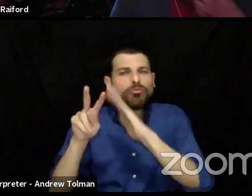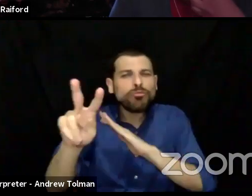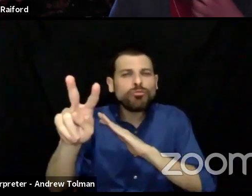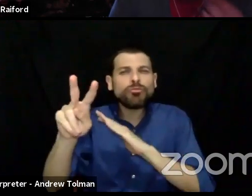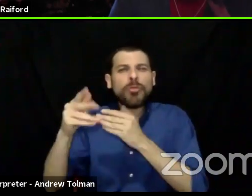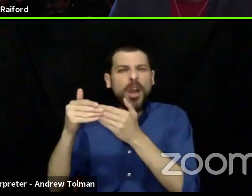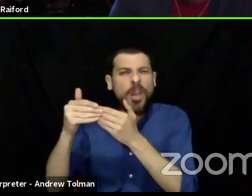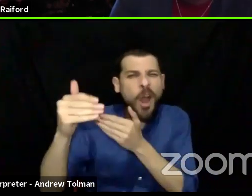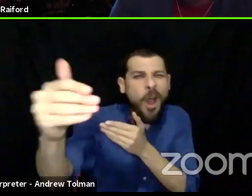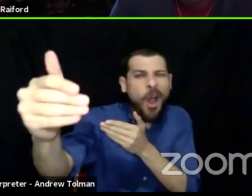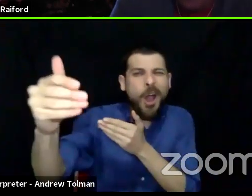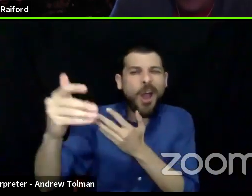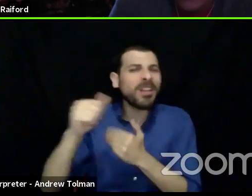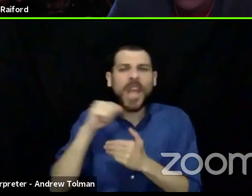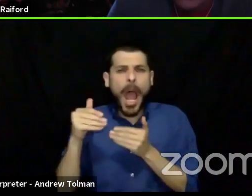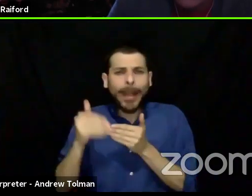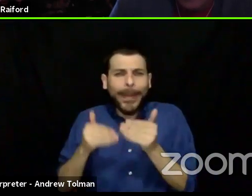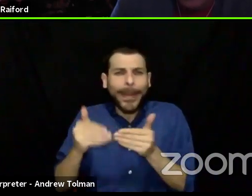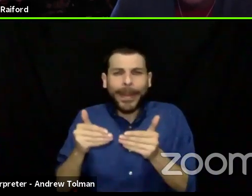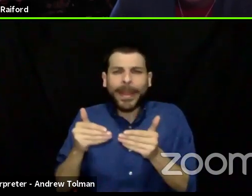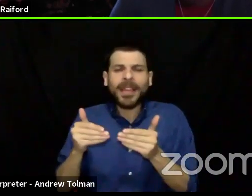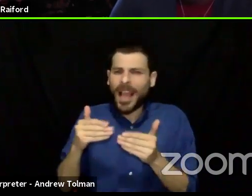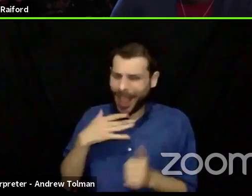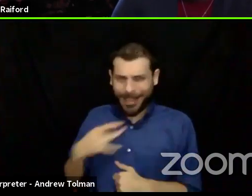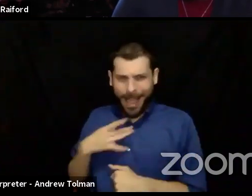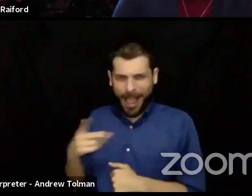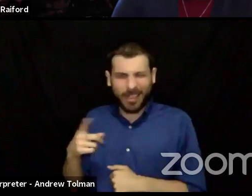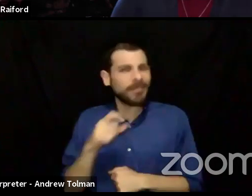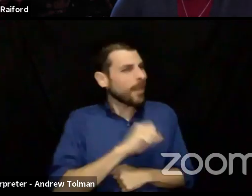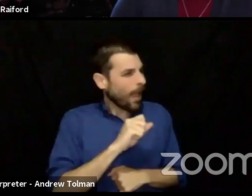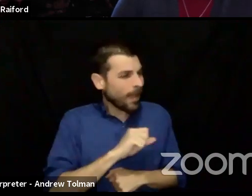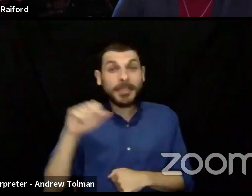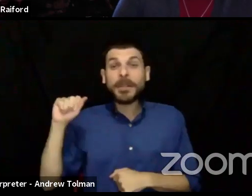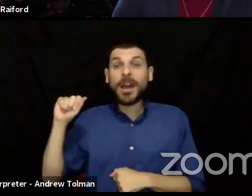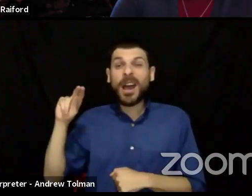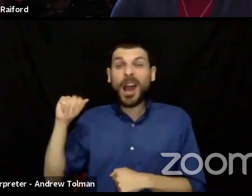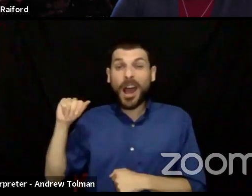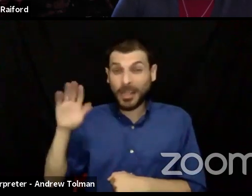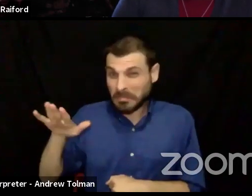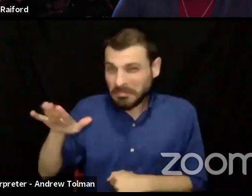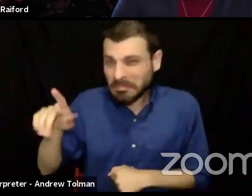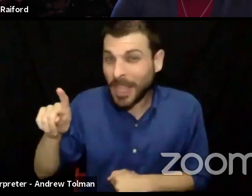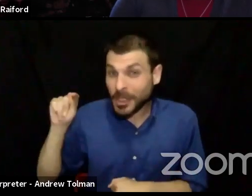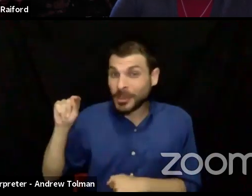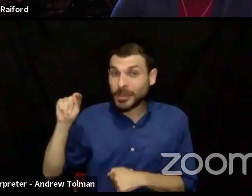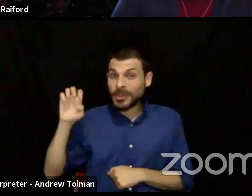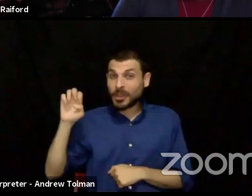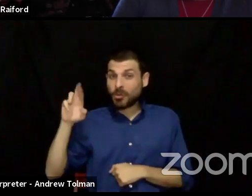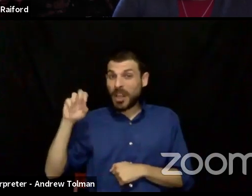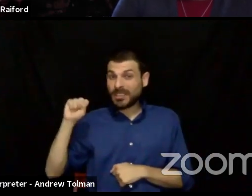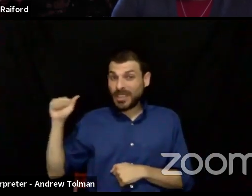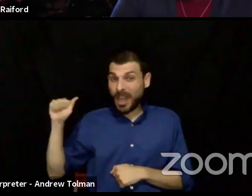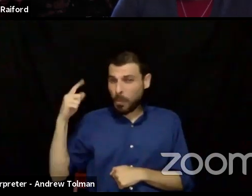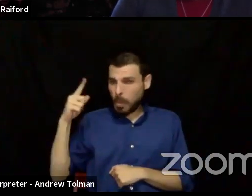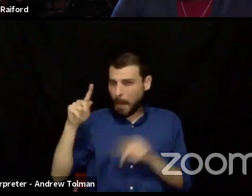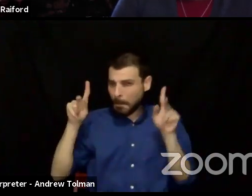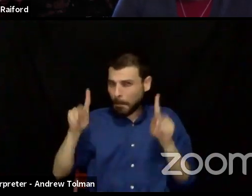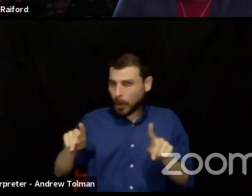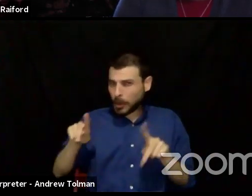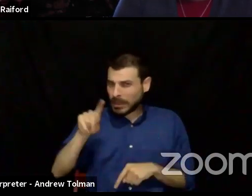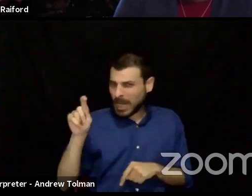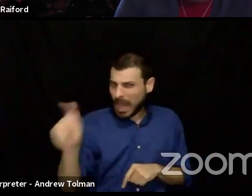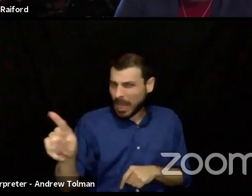solution versus covering it. Yeah, to piggyback on that, Teressa, we have a question from the chat about